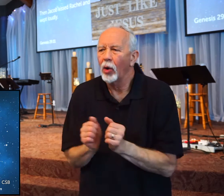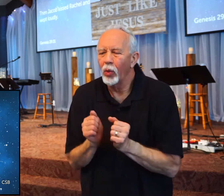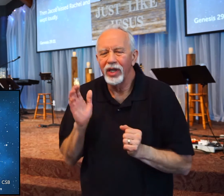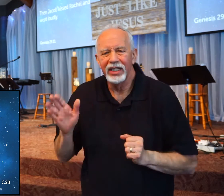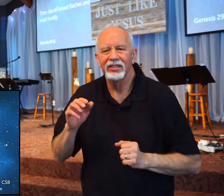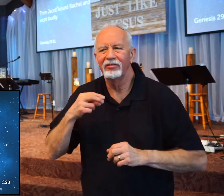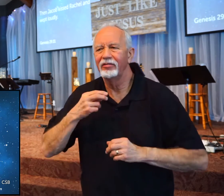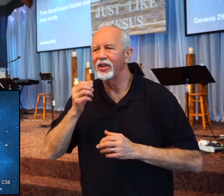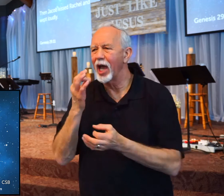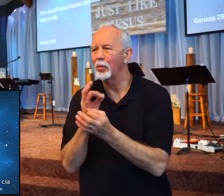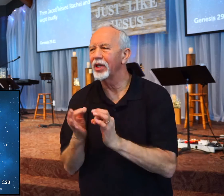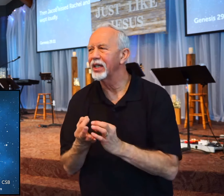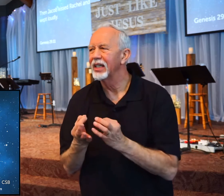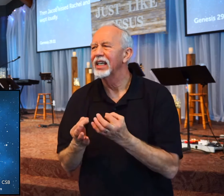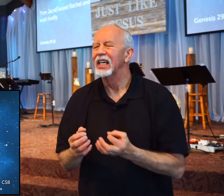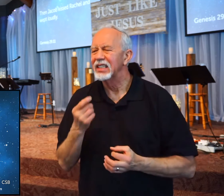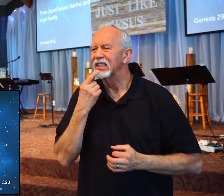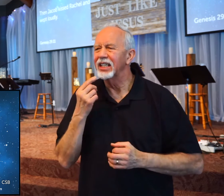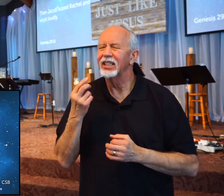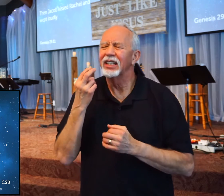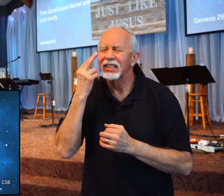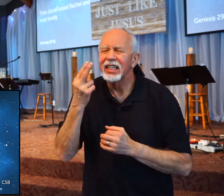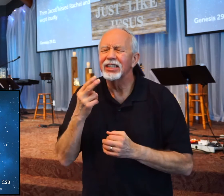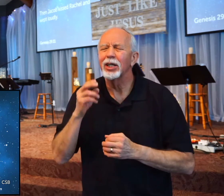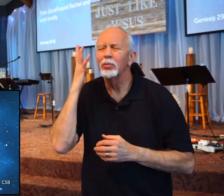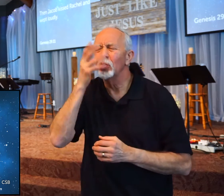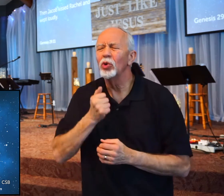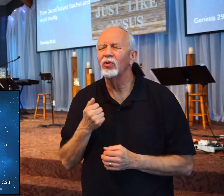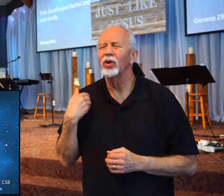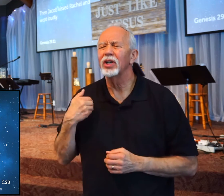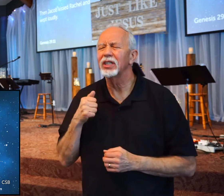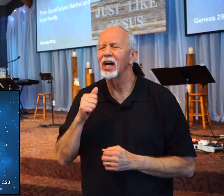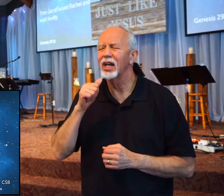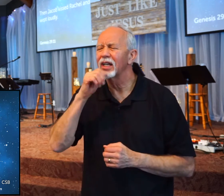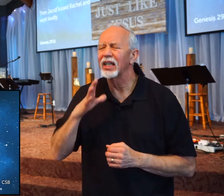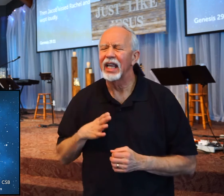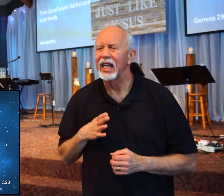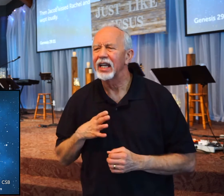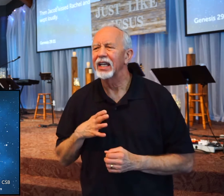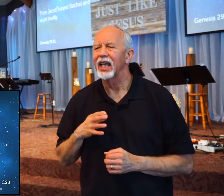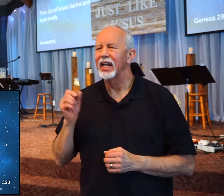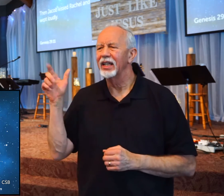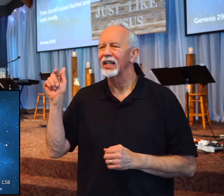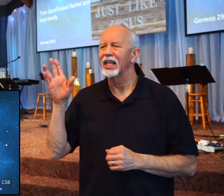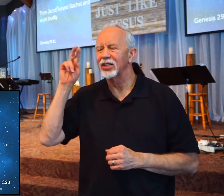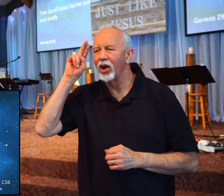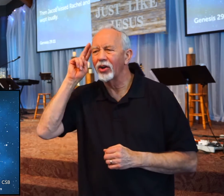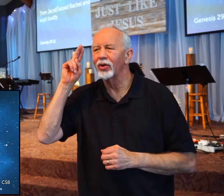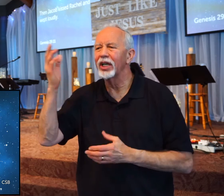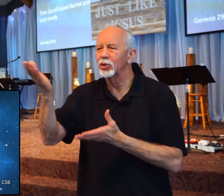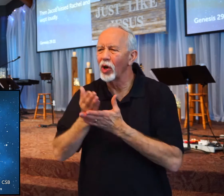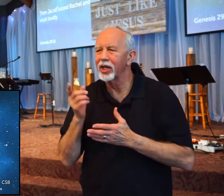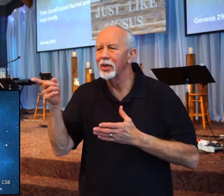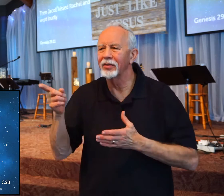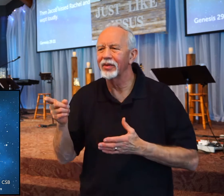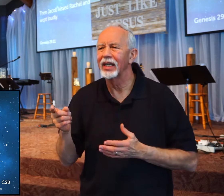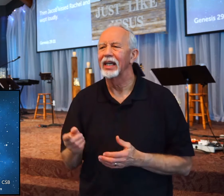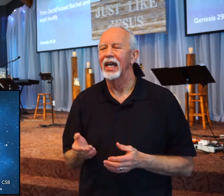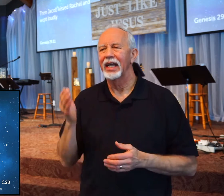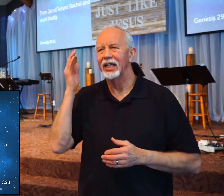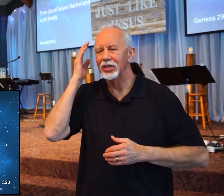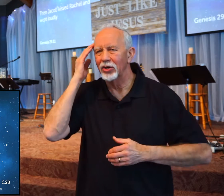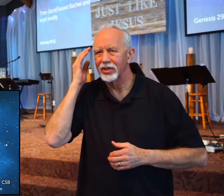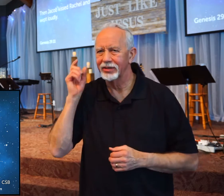He sees this beautiful young lady, and Laban is welcoming him and also knows he's got a good workman on his